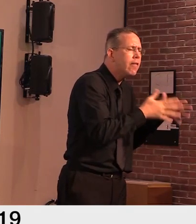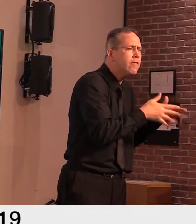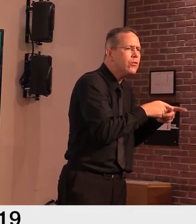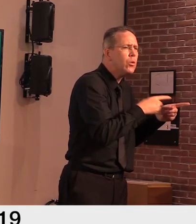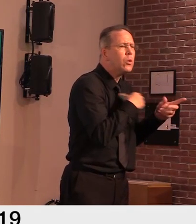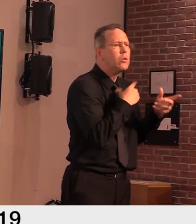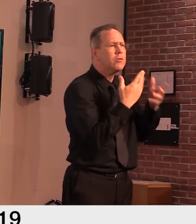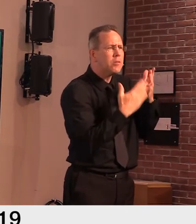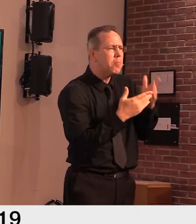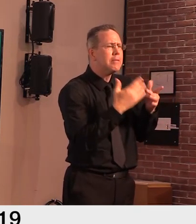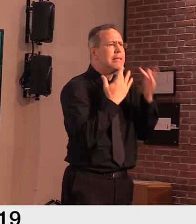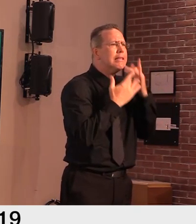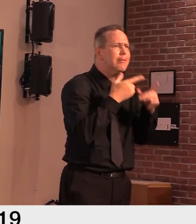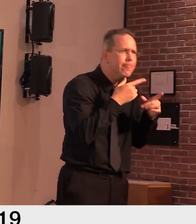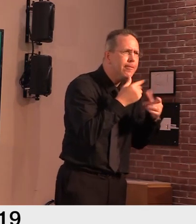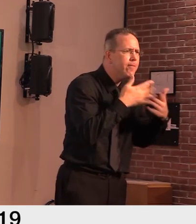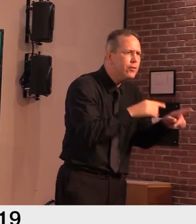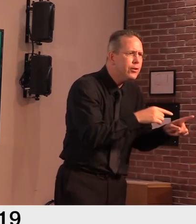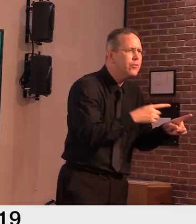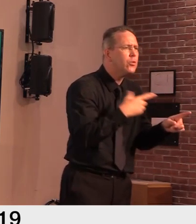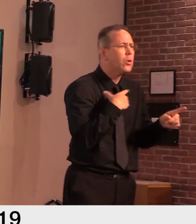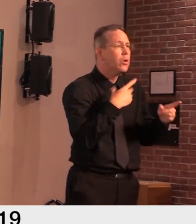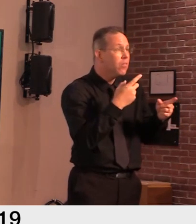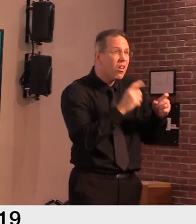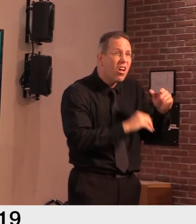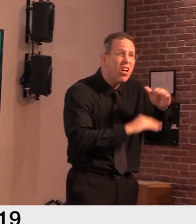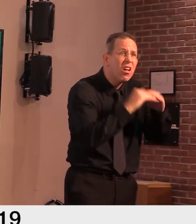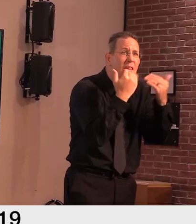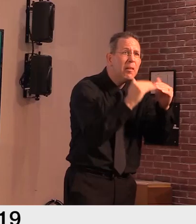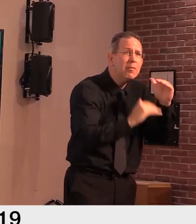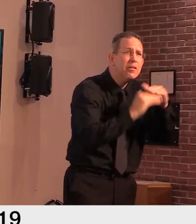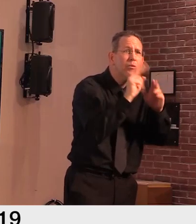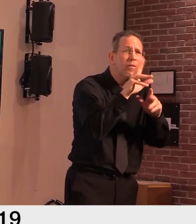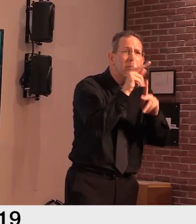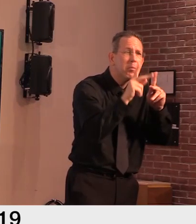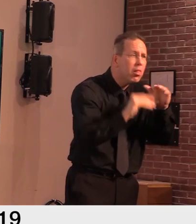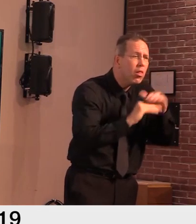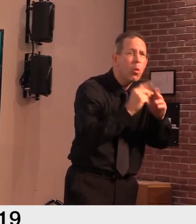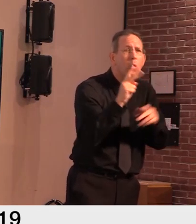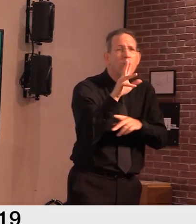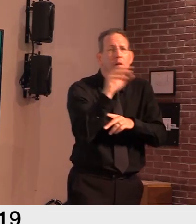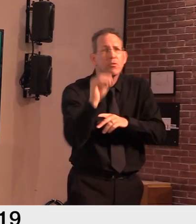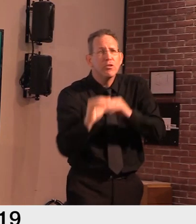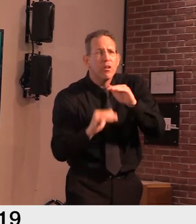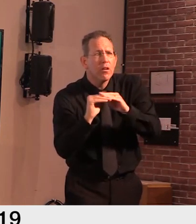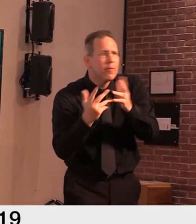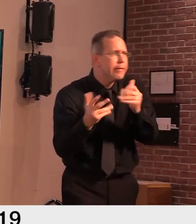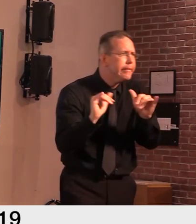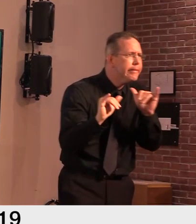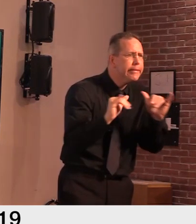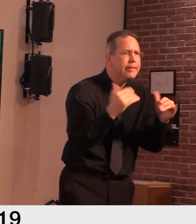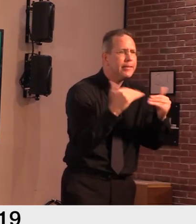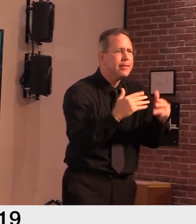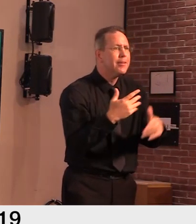most sectors in the economy, the hospitality industry continues to be one of the hardest hit.